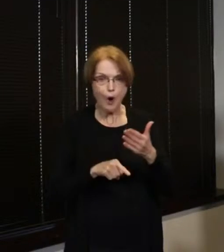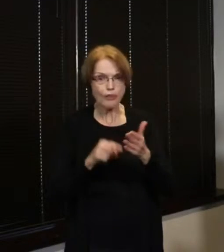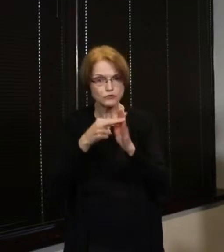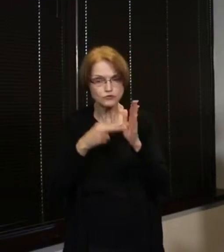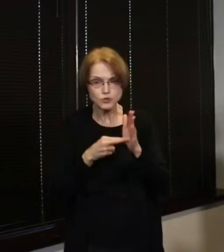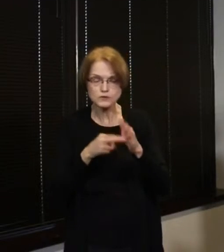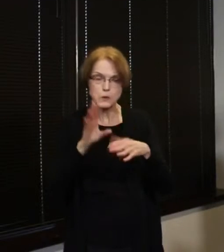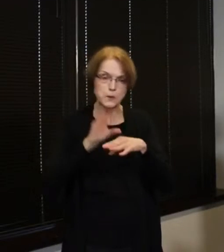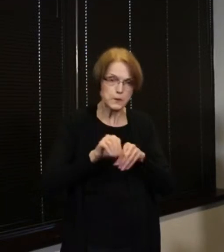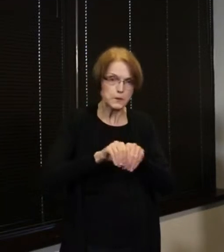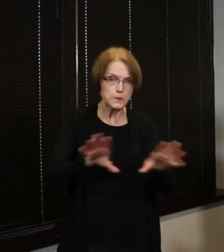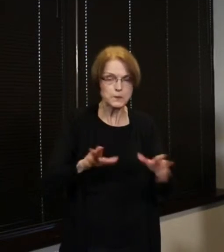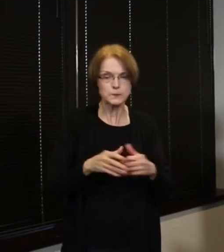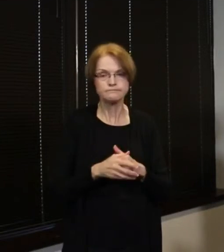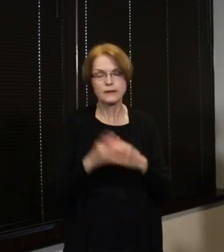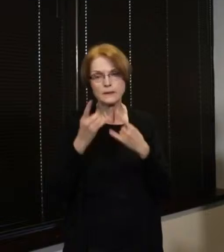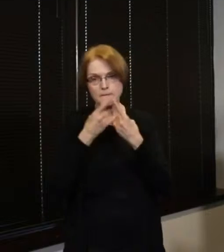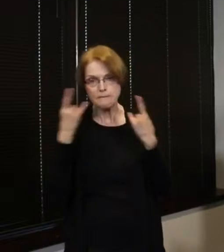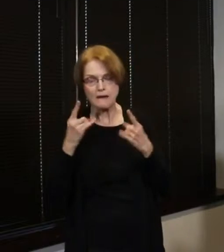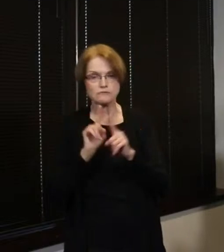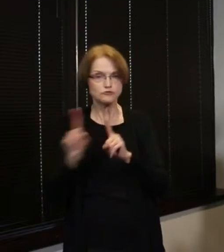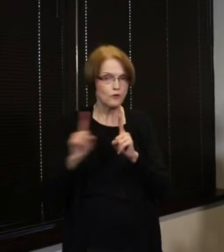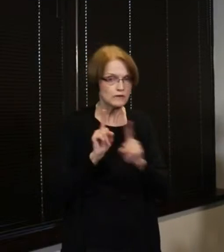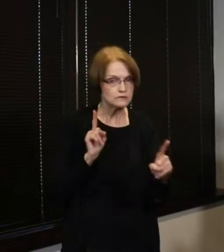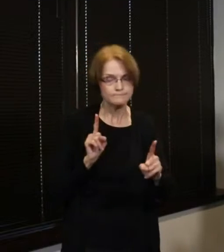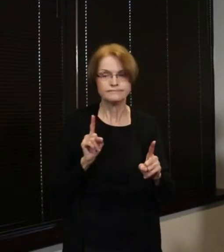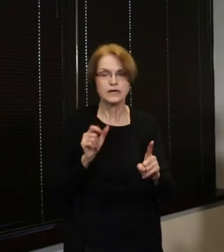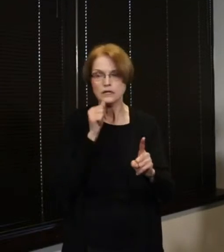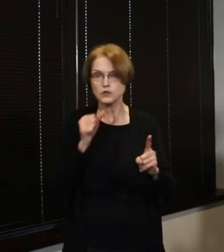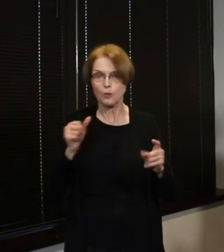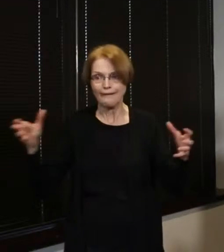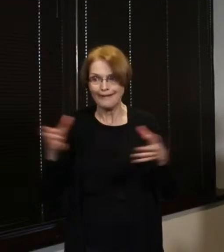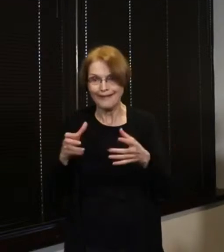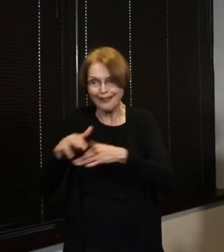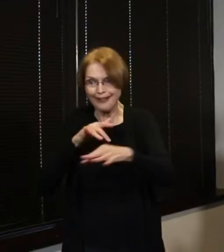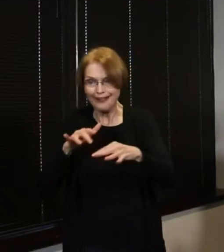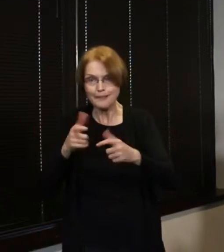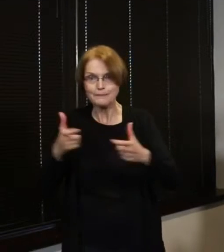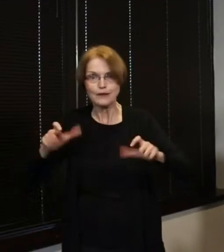strategies with wearing a mask, staying socially distant, and not gathering in crowds.